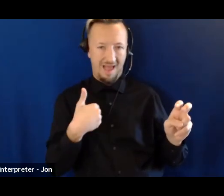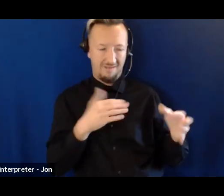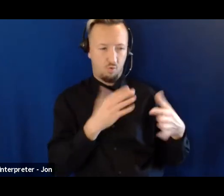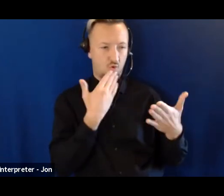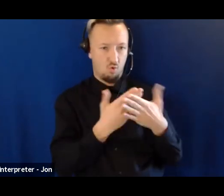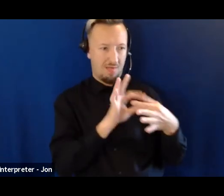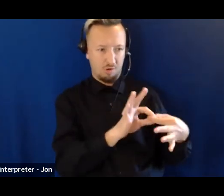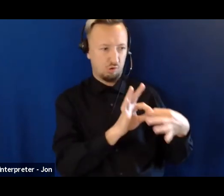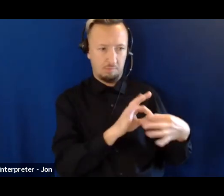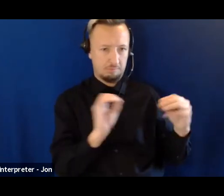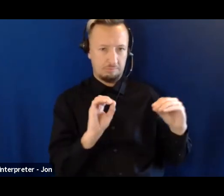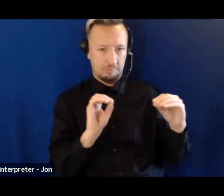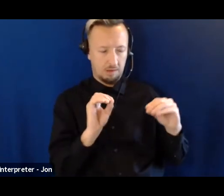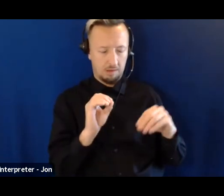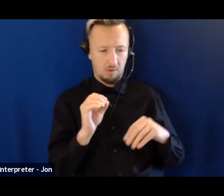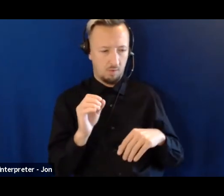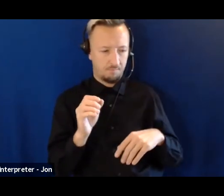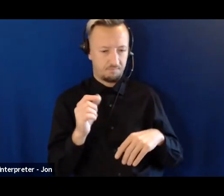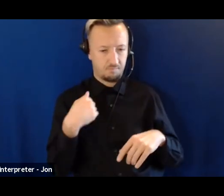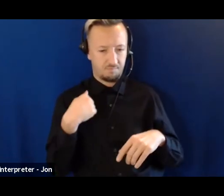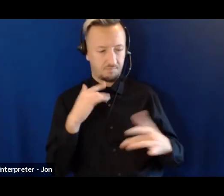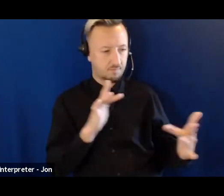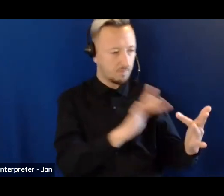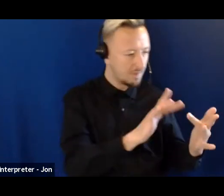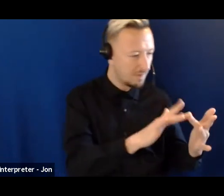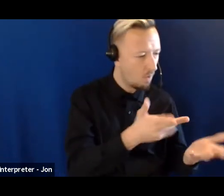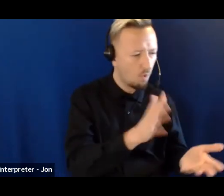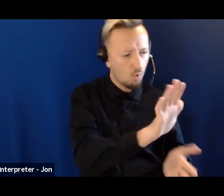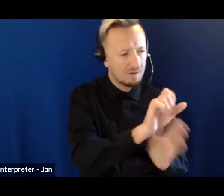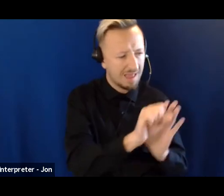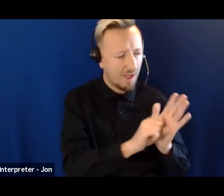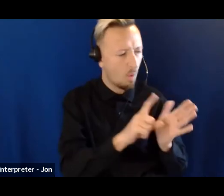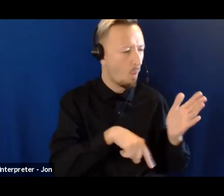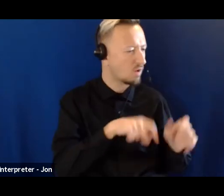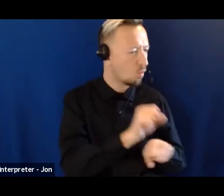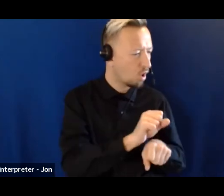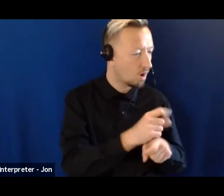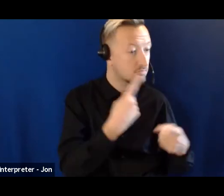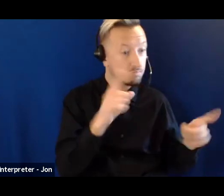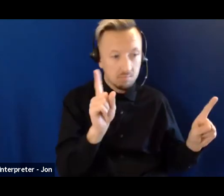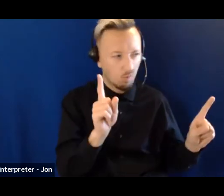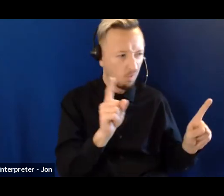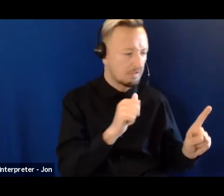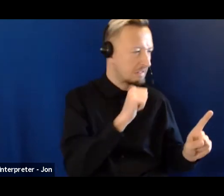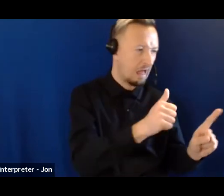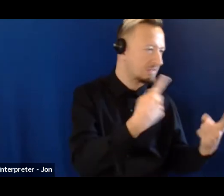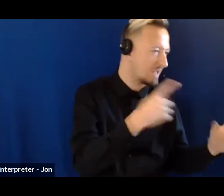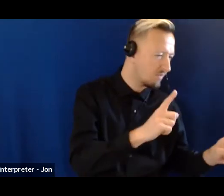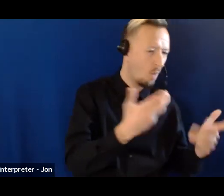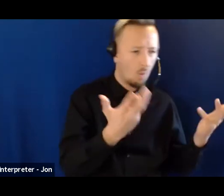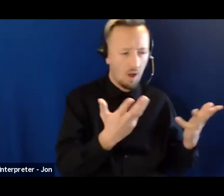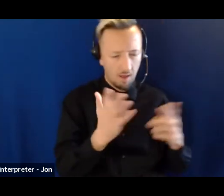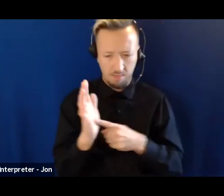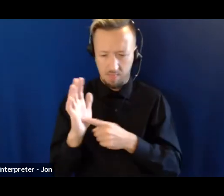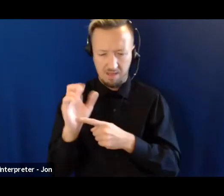the challenges? What are the issues? Or what's working? What's working in your state? What do we need to maybe look at for the spill